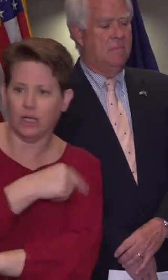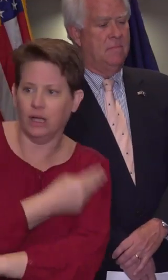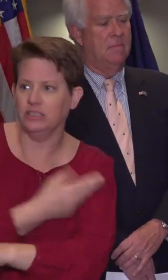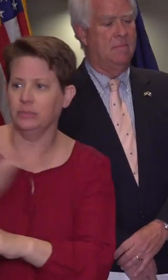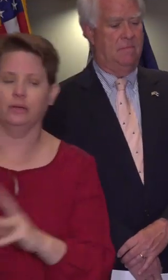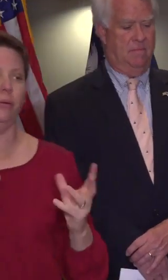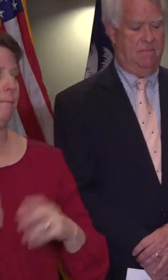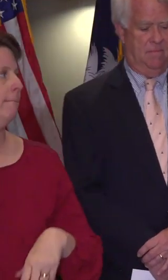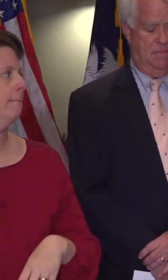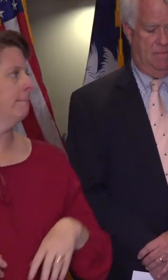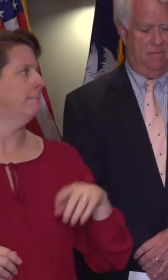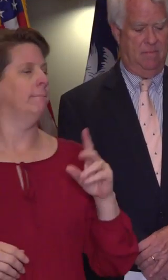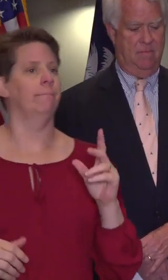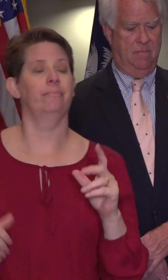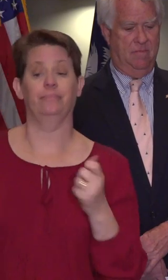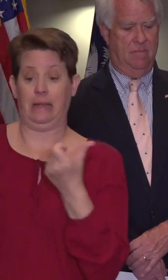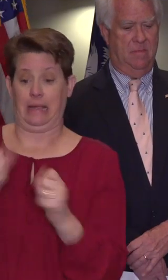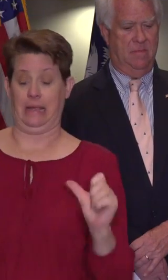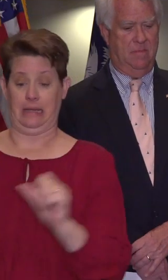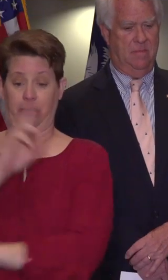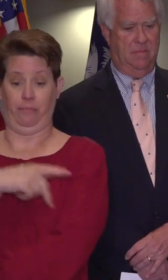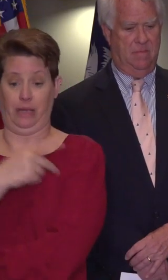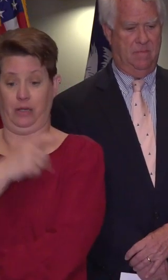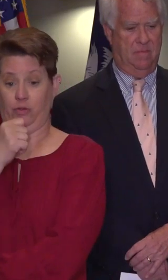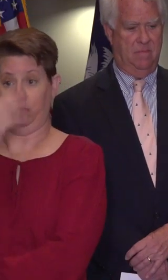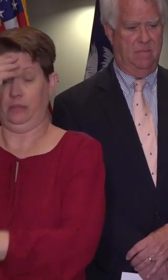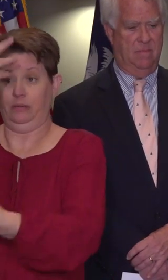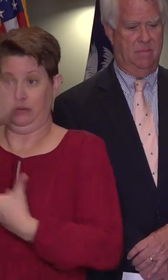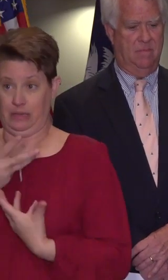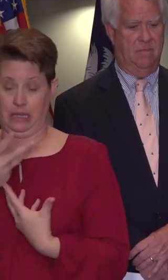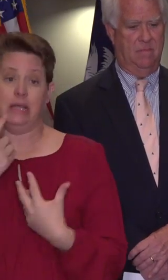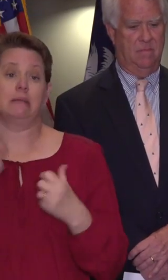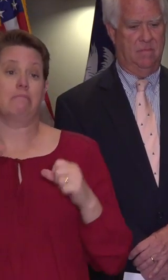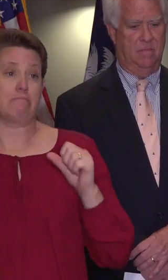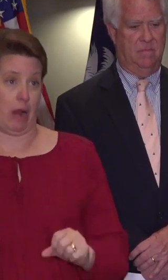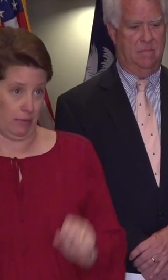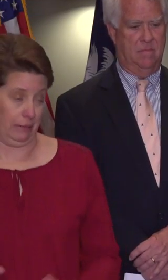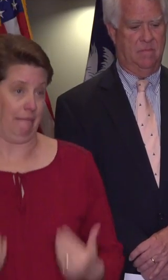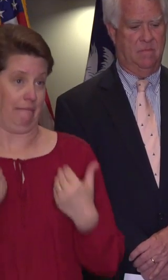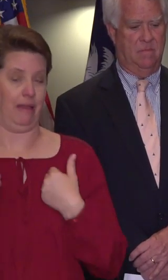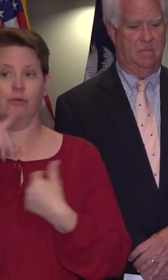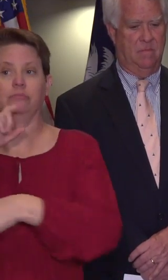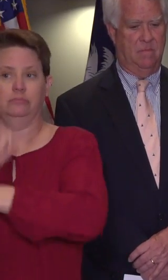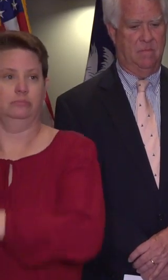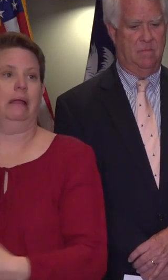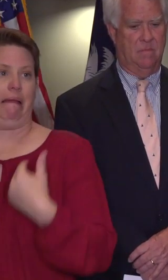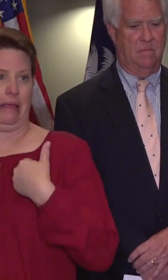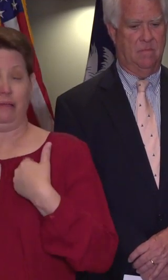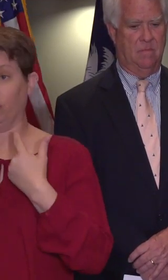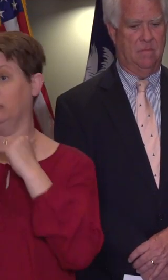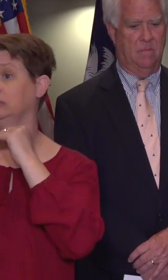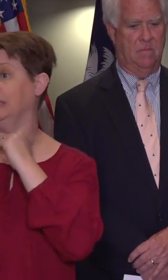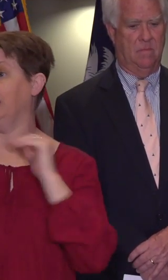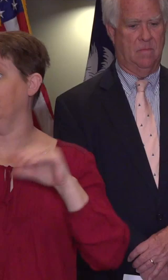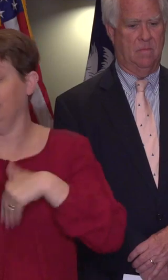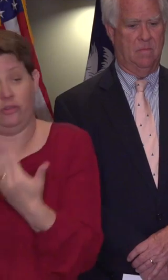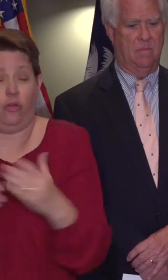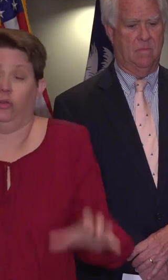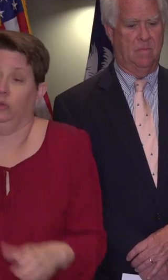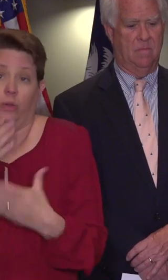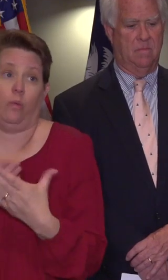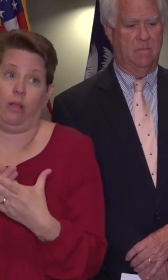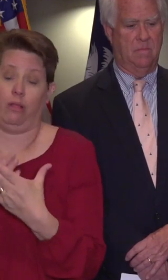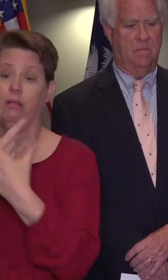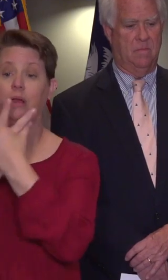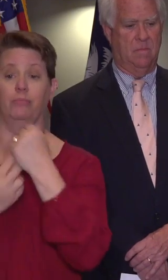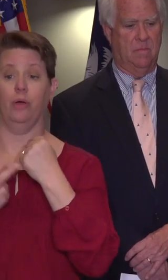All of the patients who have been reported to us as presumptive positive or confirmed positive are in stable condition and all are doing well,